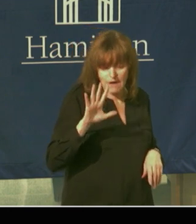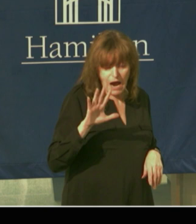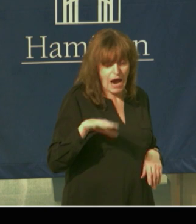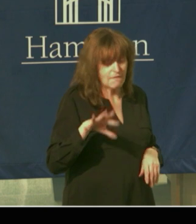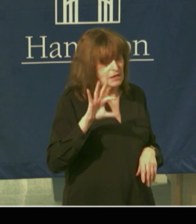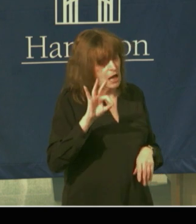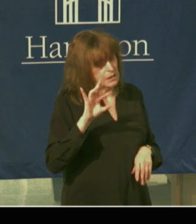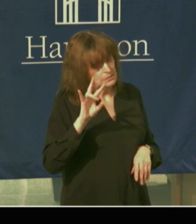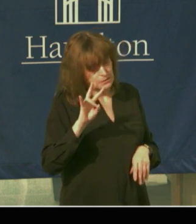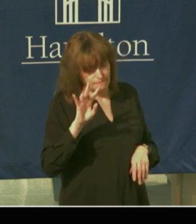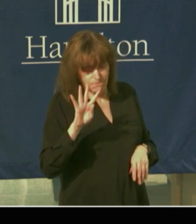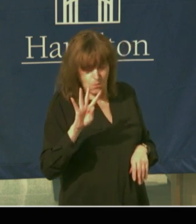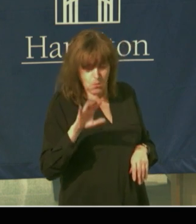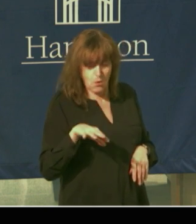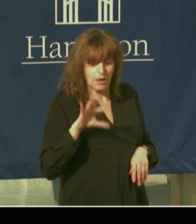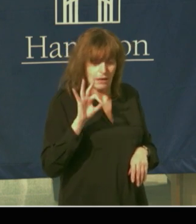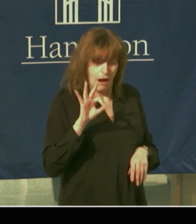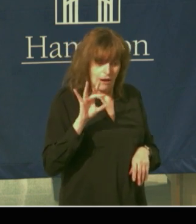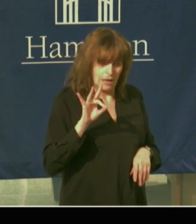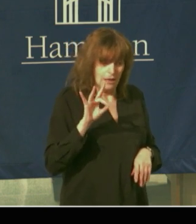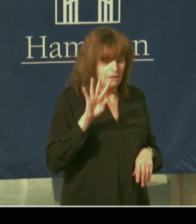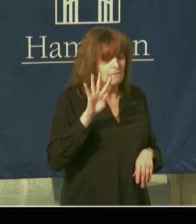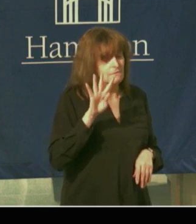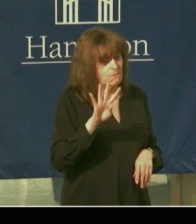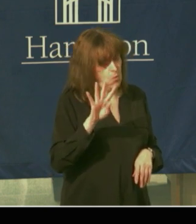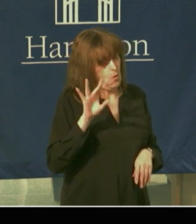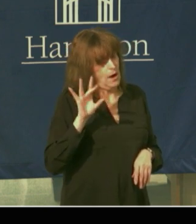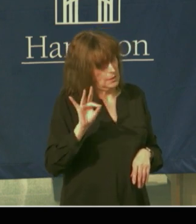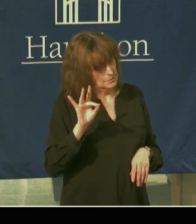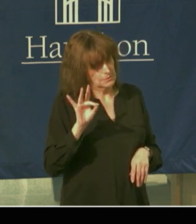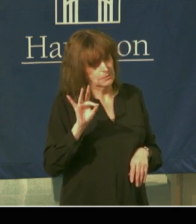905-974-9848, or you can email